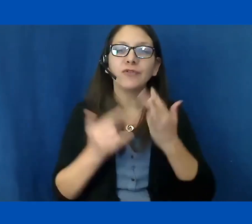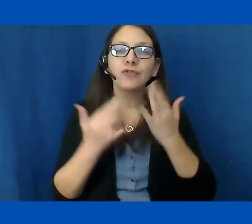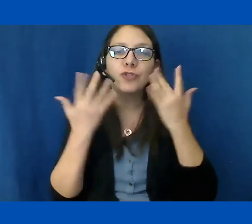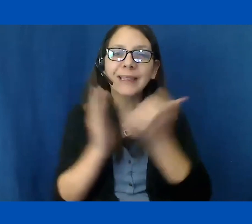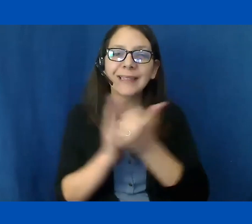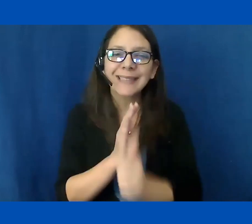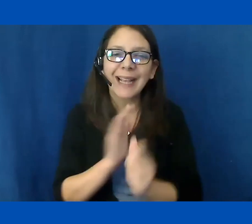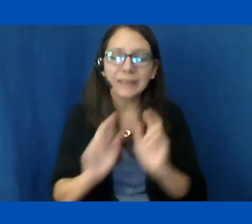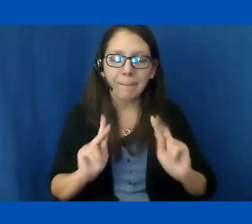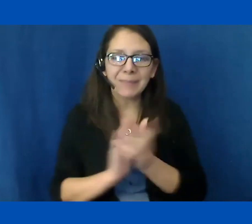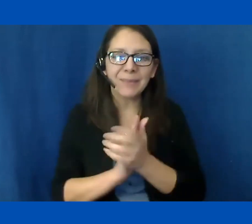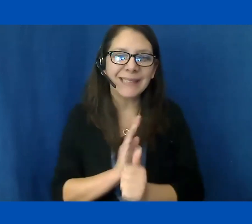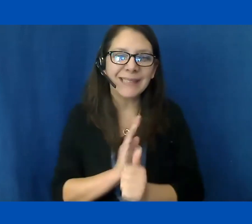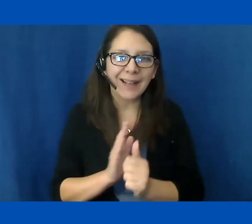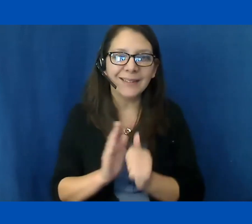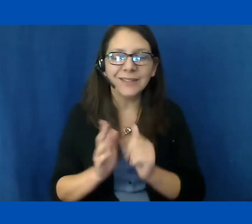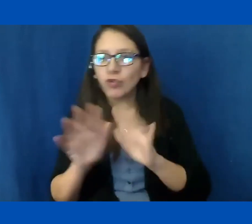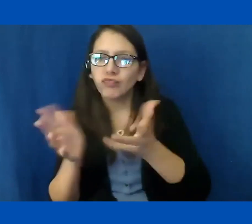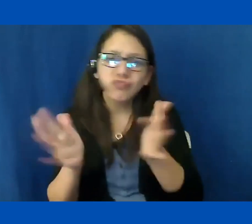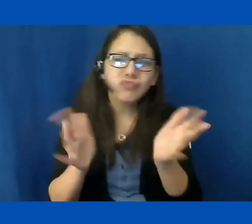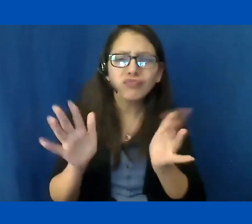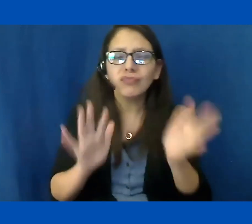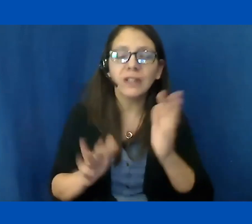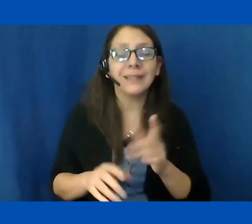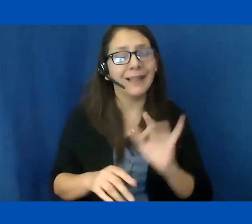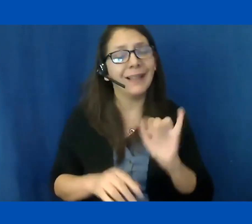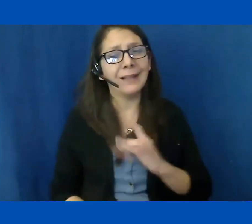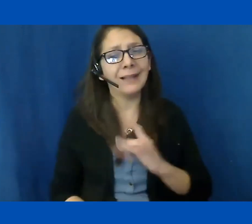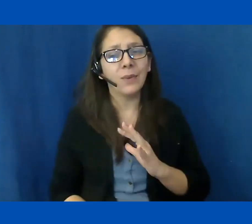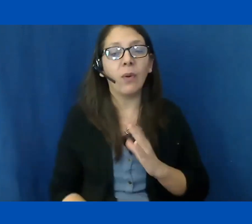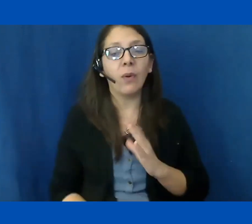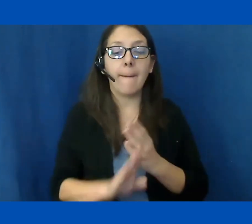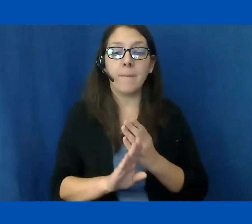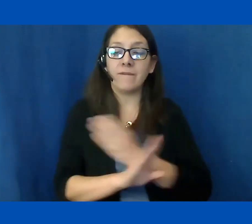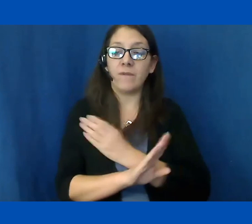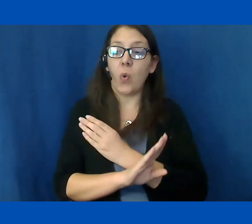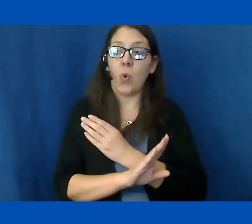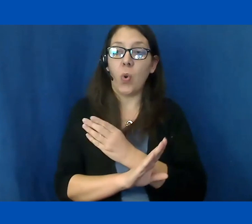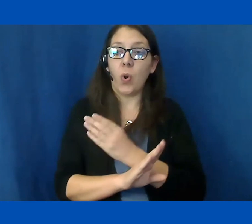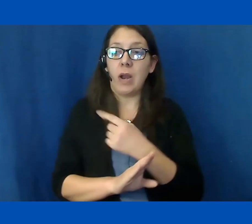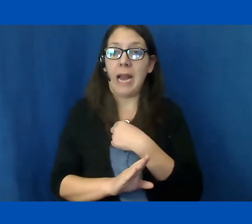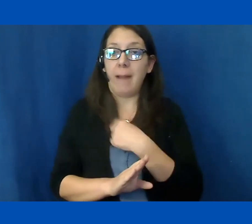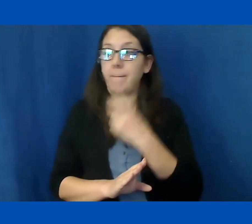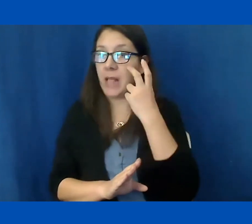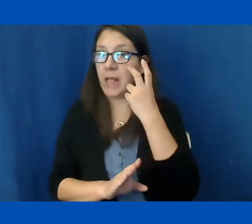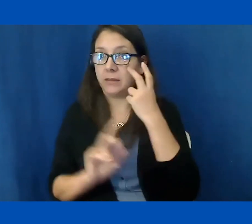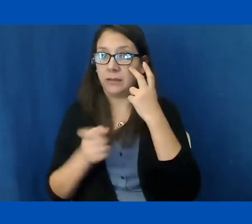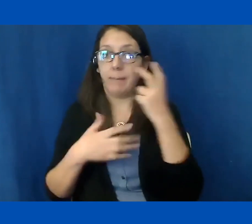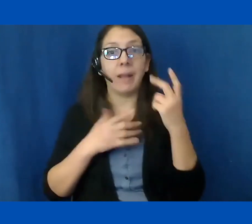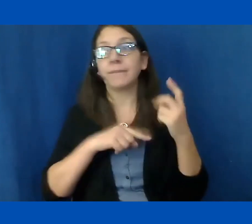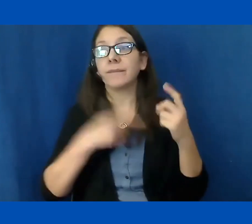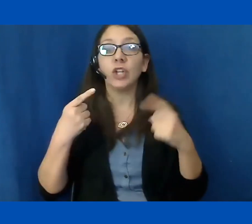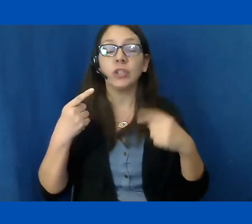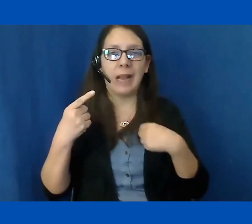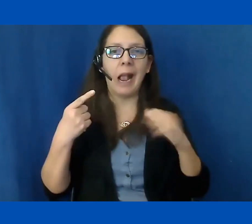because it's cool because before you're a blind person, you're a person, right? You're Right. human. So